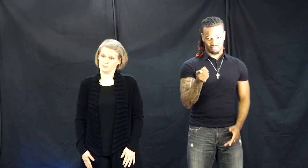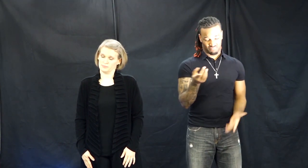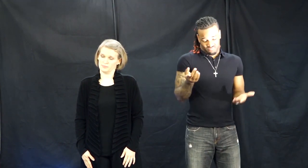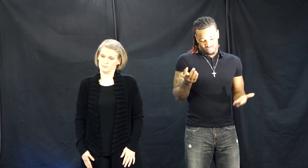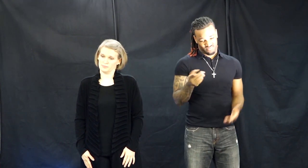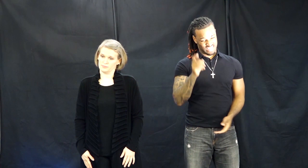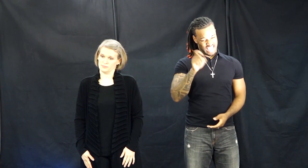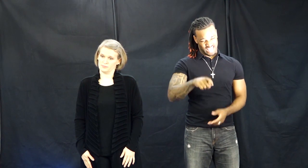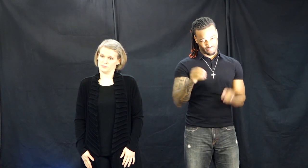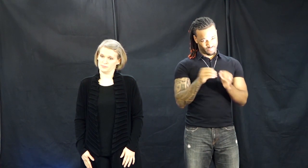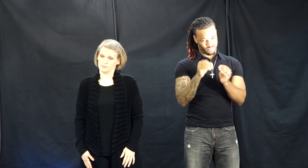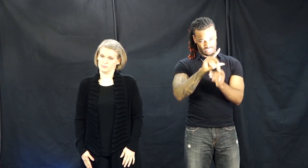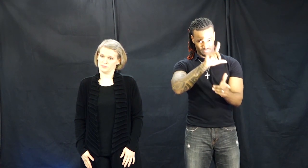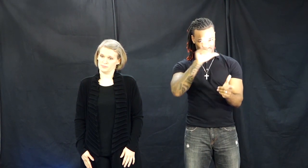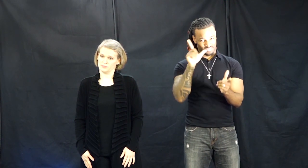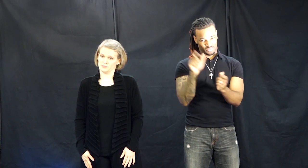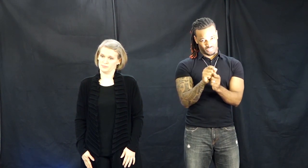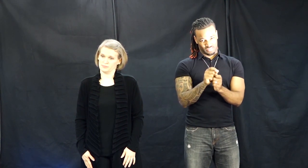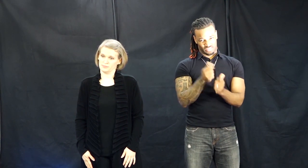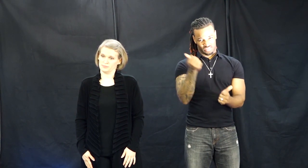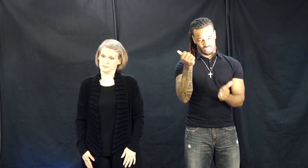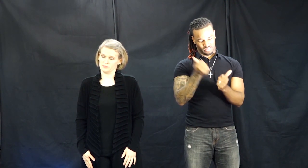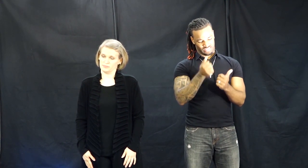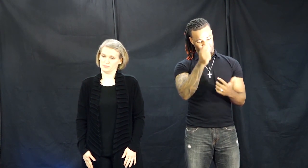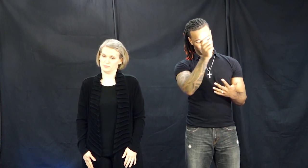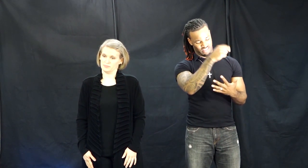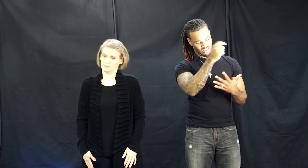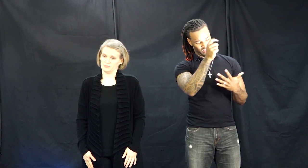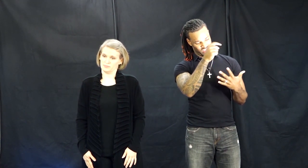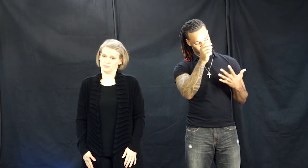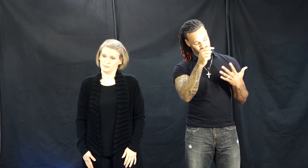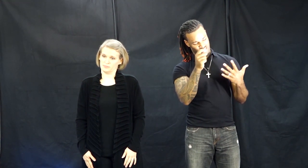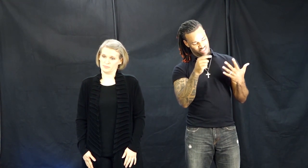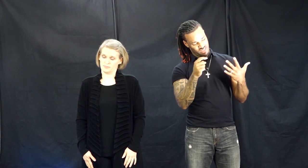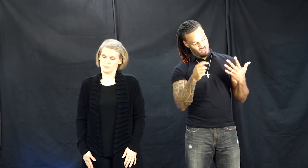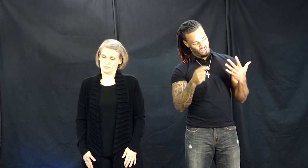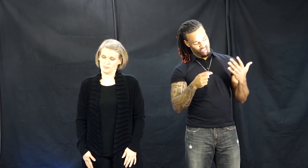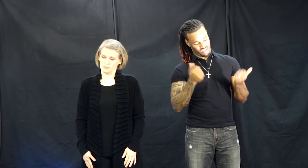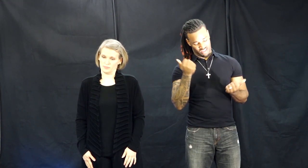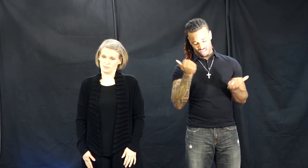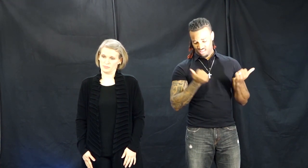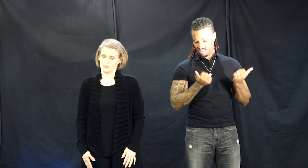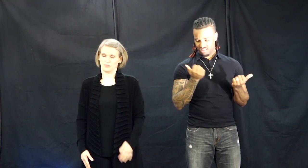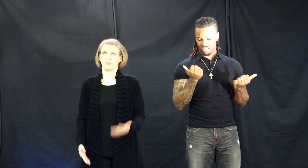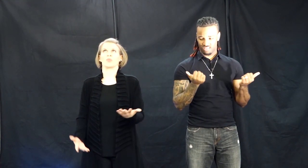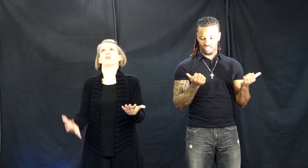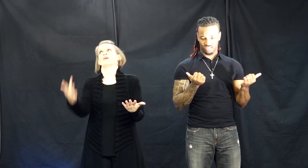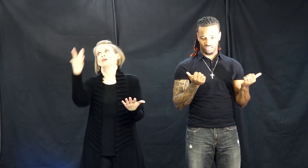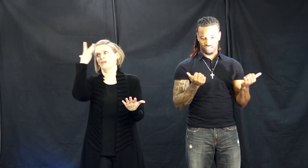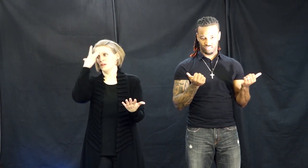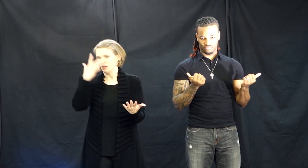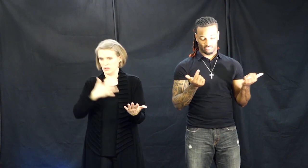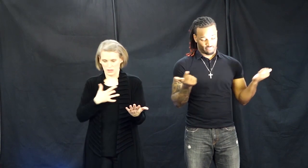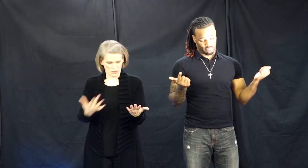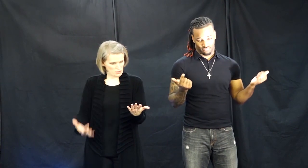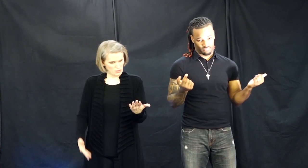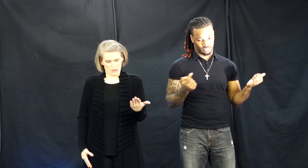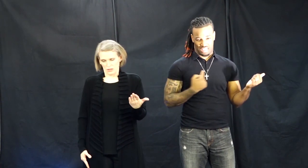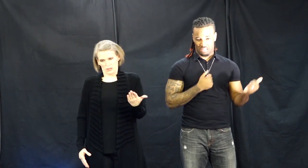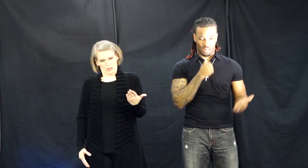you would need to cite a more specific grievance. Here's an itemized list of 30 years of disagreements. Sweet Jesus. Hey, I have not